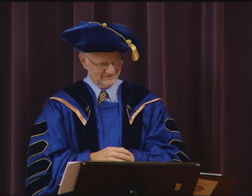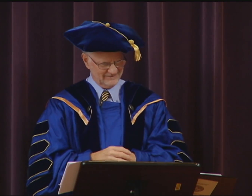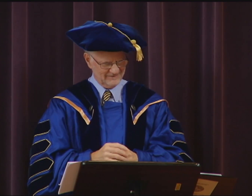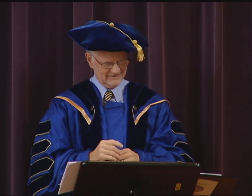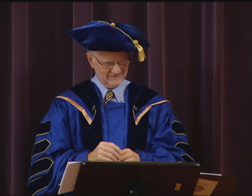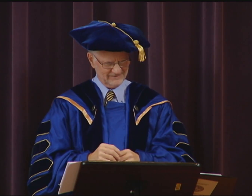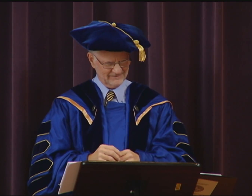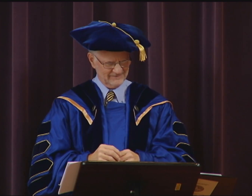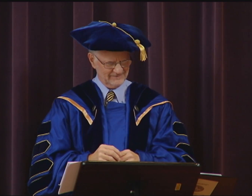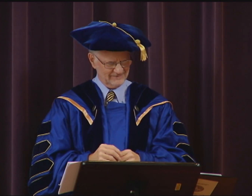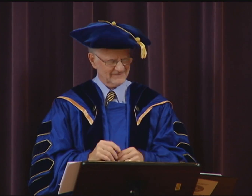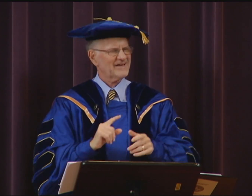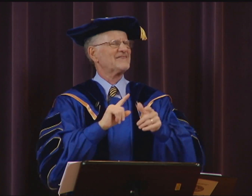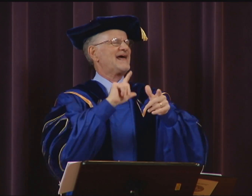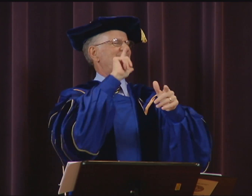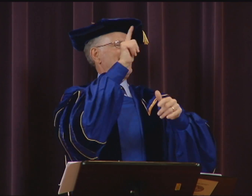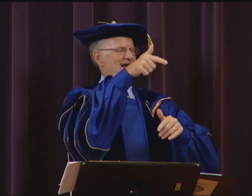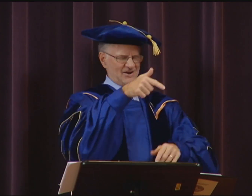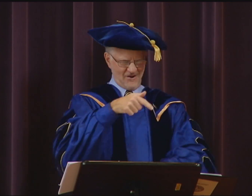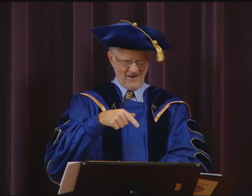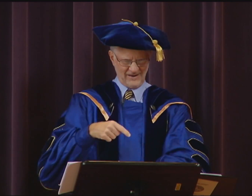and the dog soared into space.